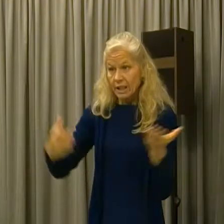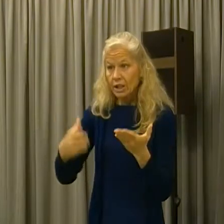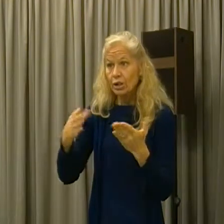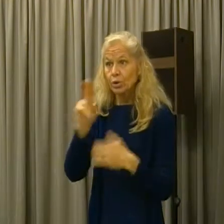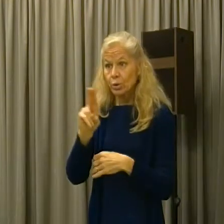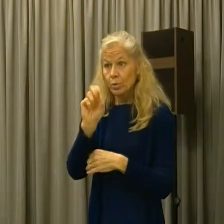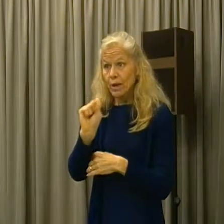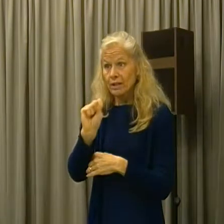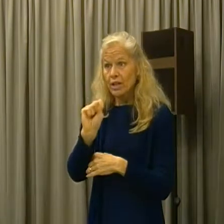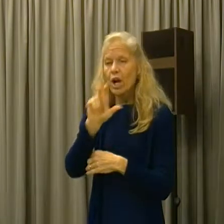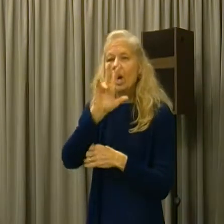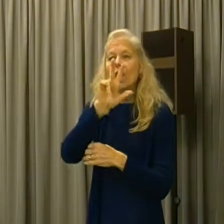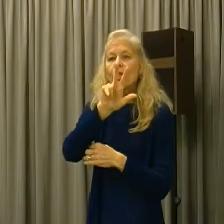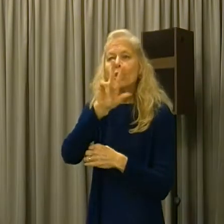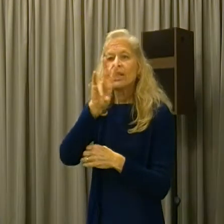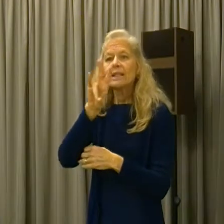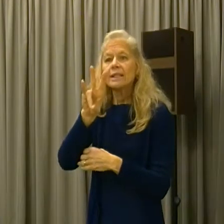$37 billion.